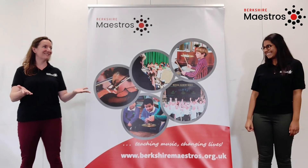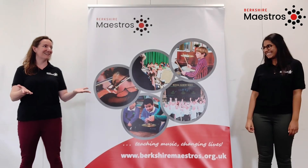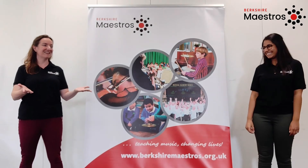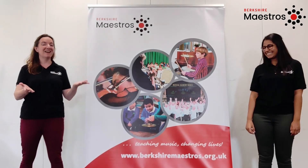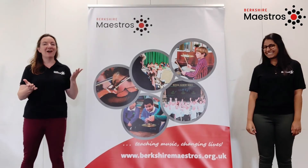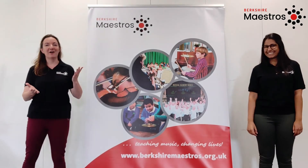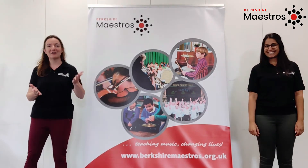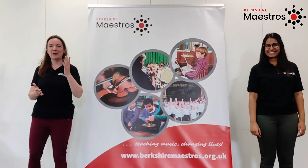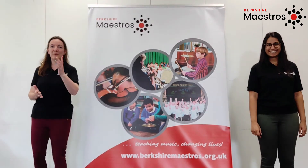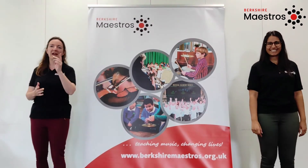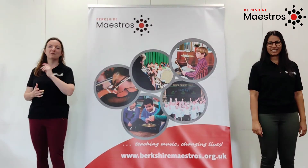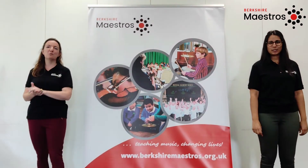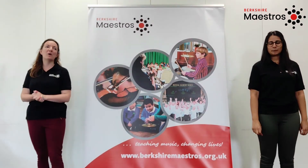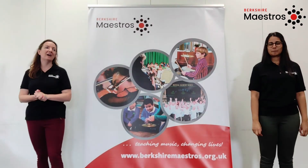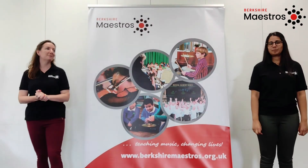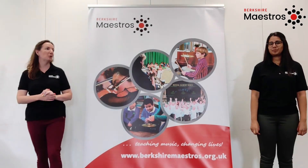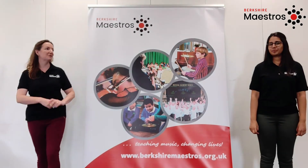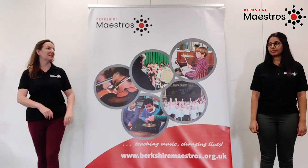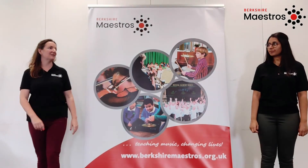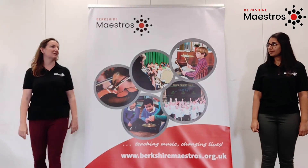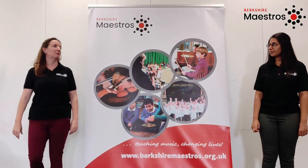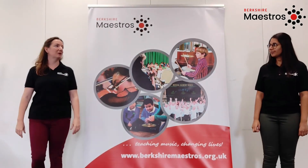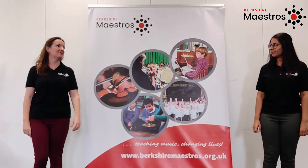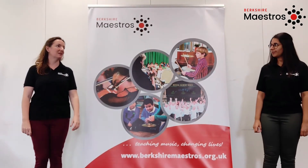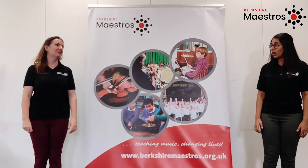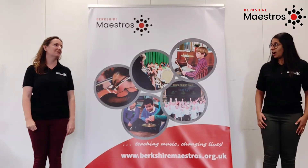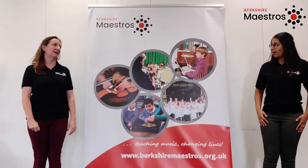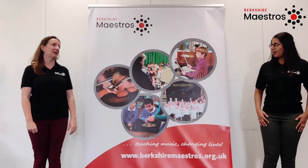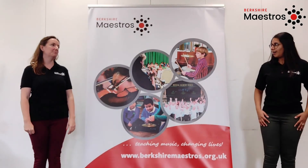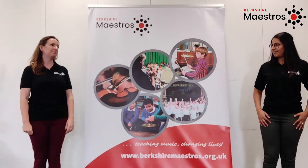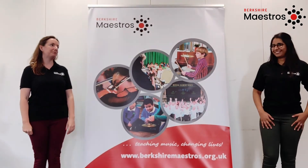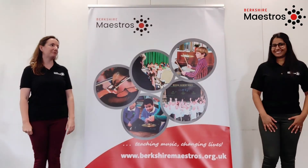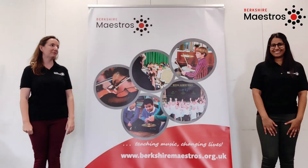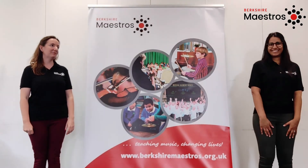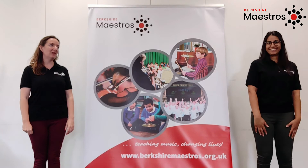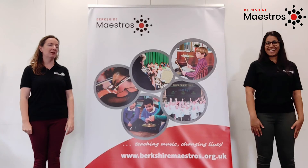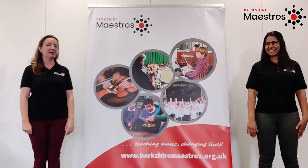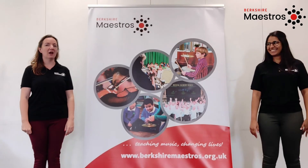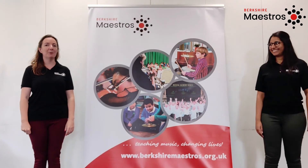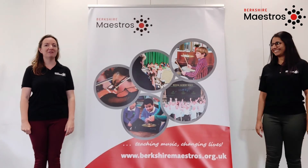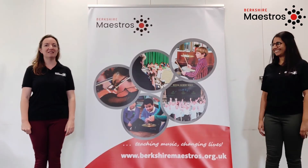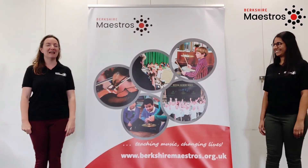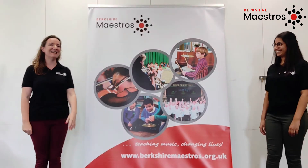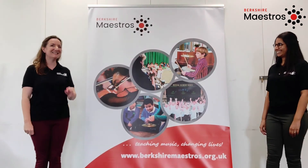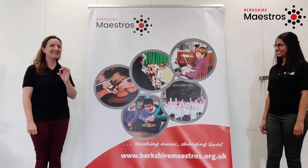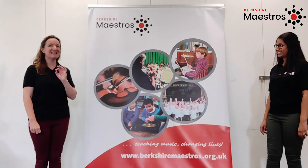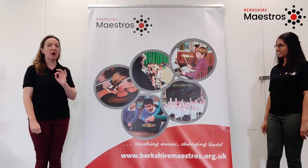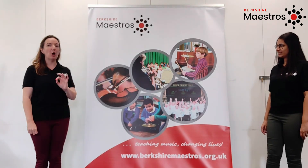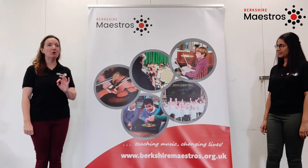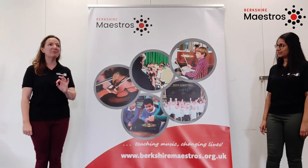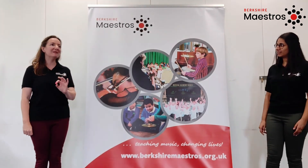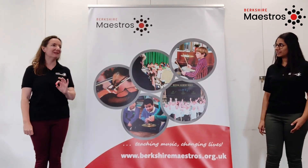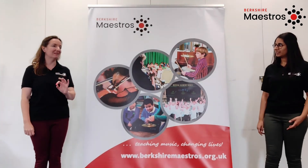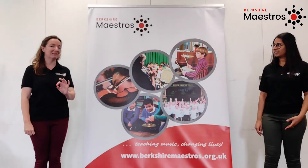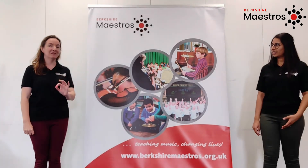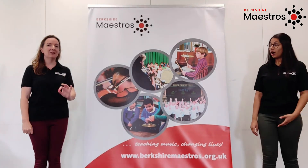Fantastic. Okay, we have one more section that we're going to learn today. Okay, I'll be ready. And it is the opening,